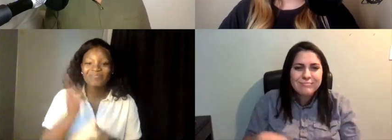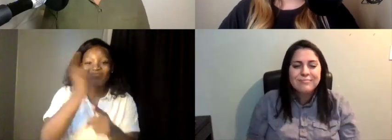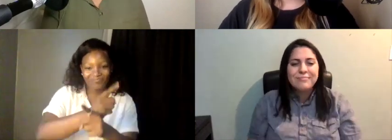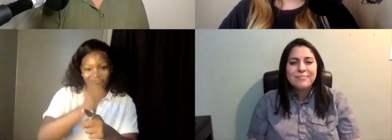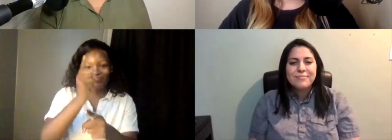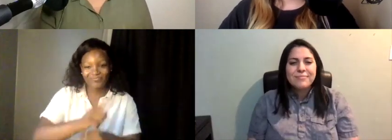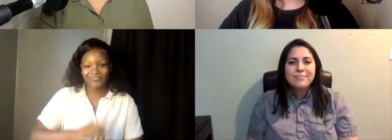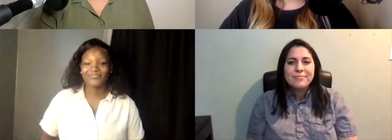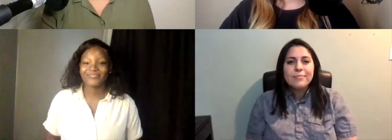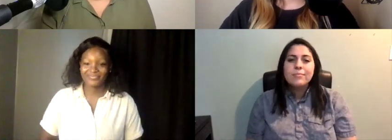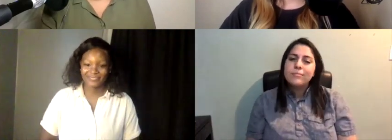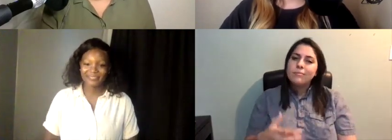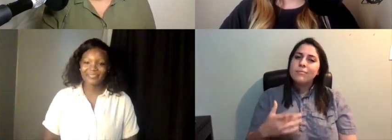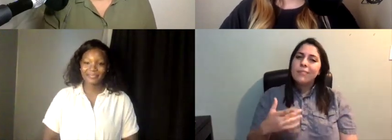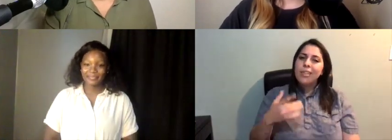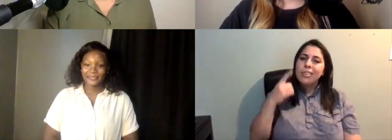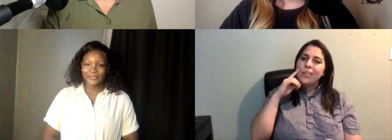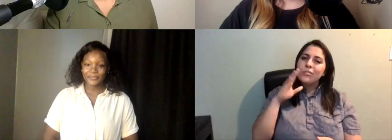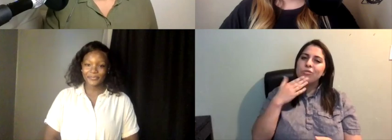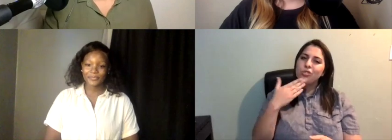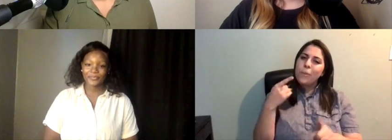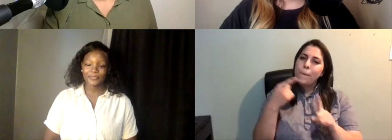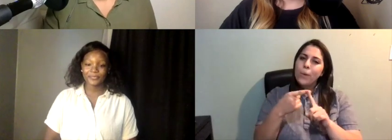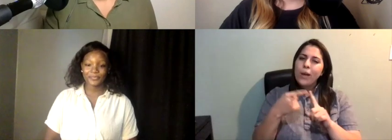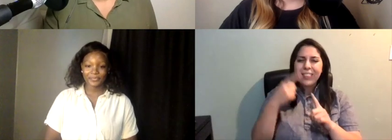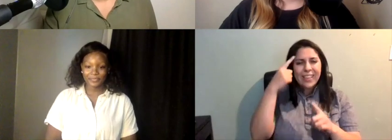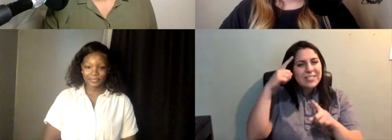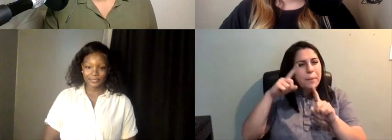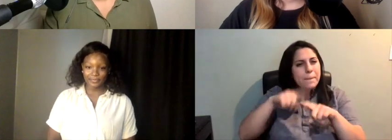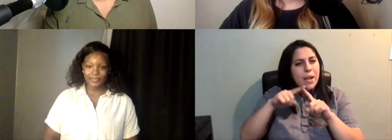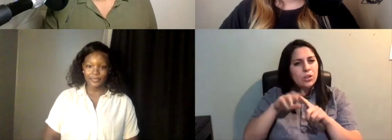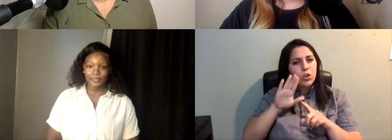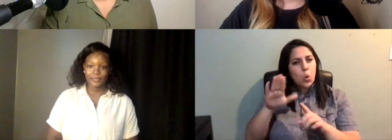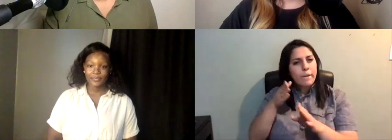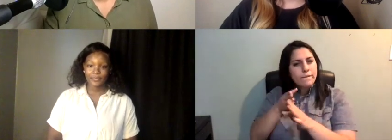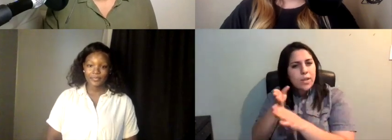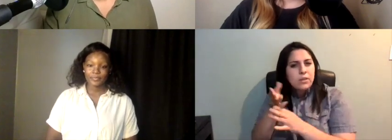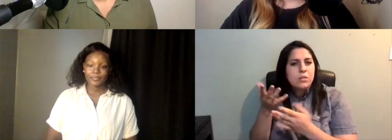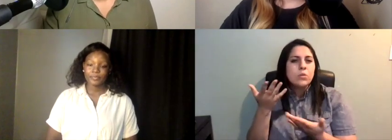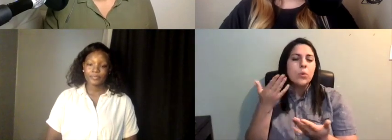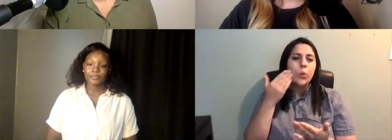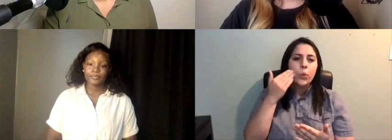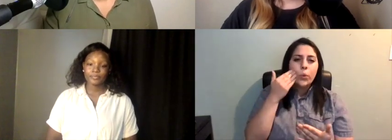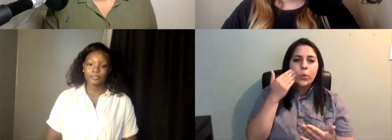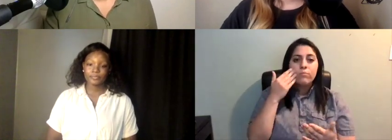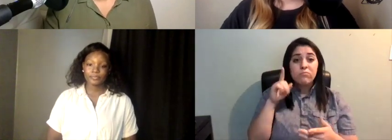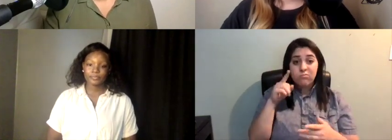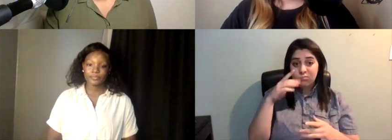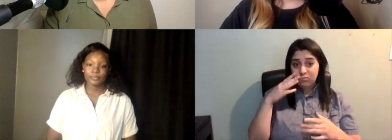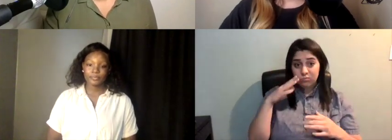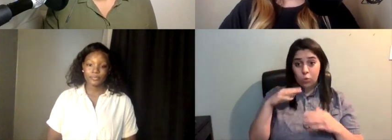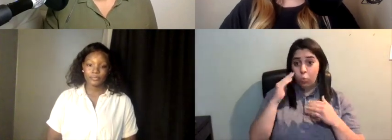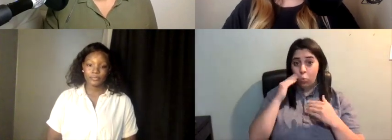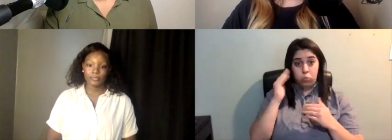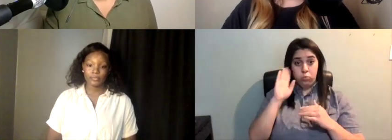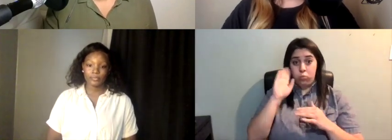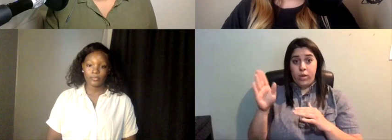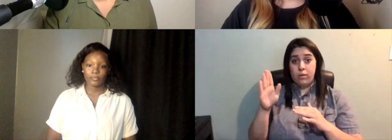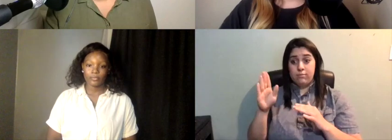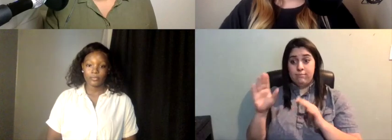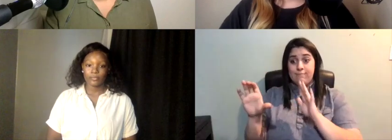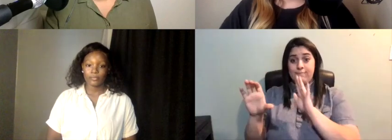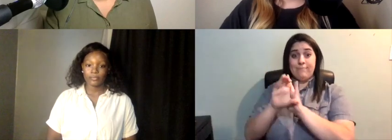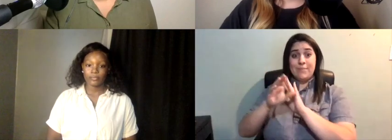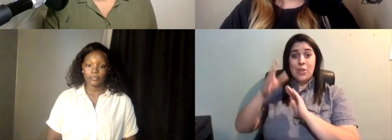think that's a good point. And I do think it really depends on what industry you're going into. You know, if you are going to be the face of something, a lot